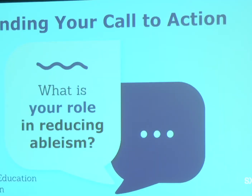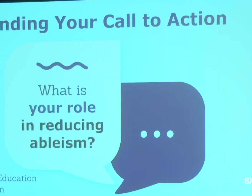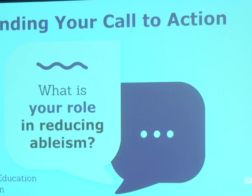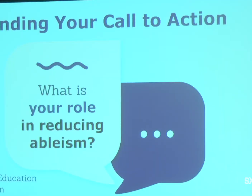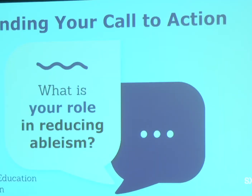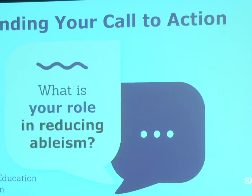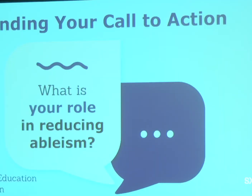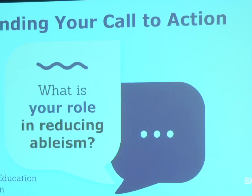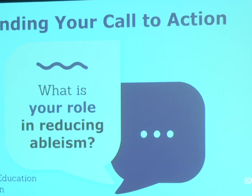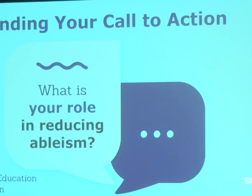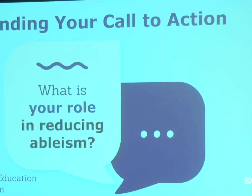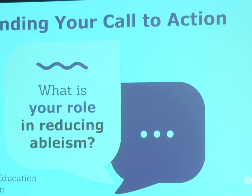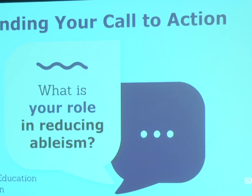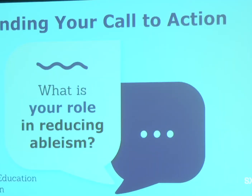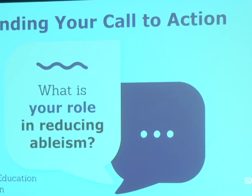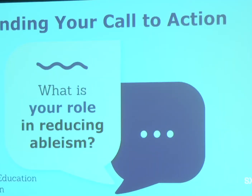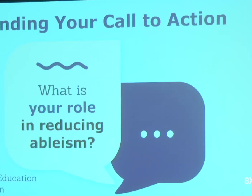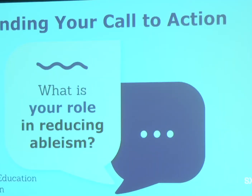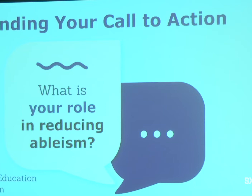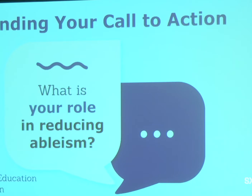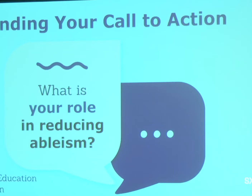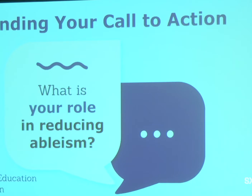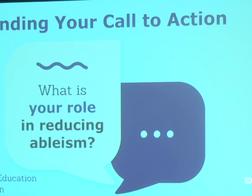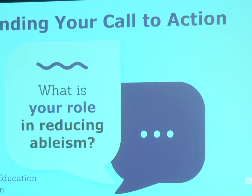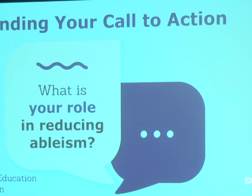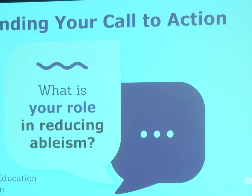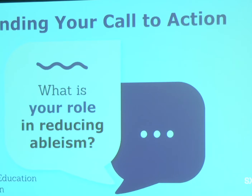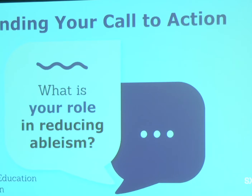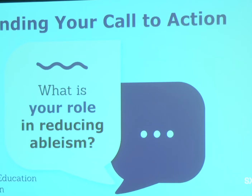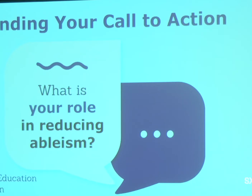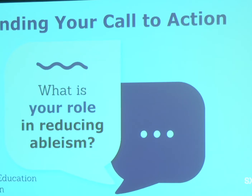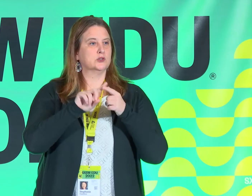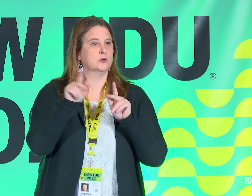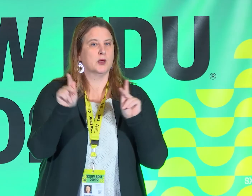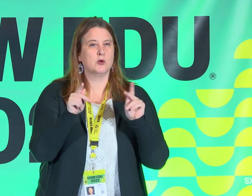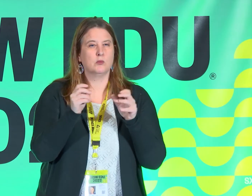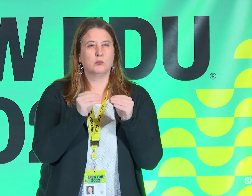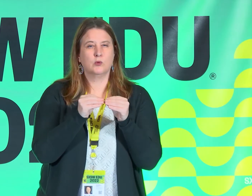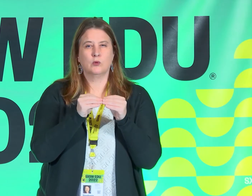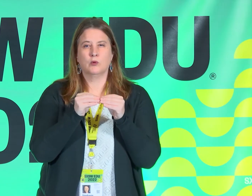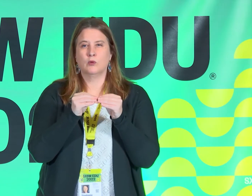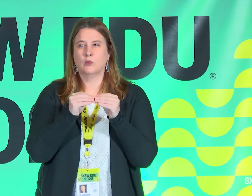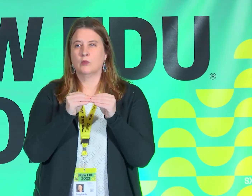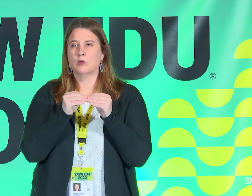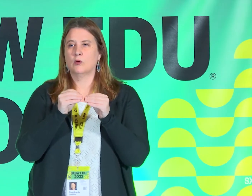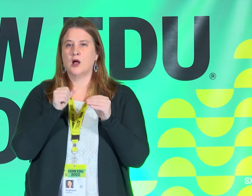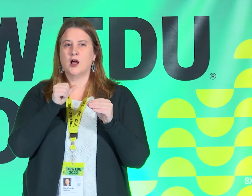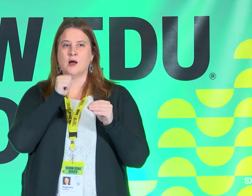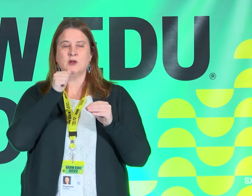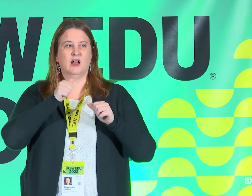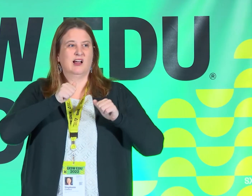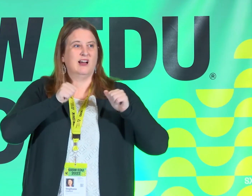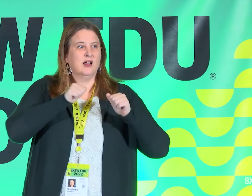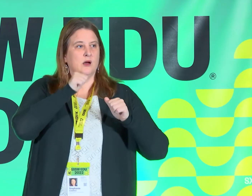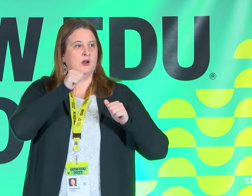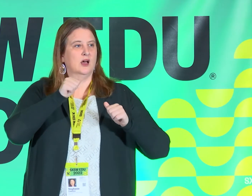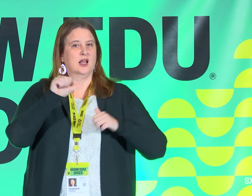But then after that course, and people have taken it, they are really floored. They feel like they are more connected to people in greater ways. They don't